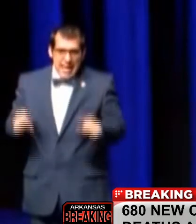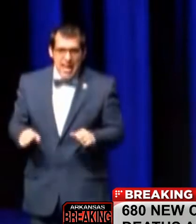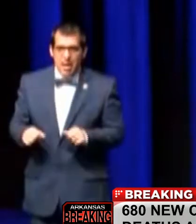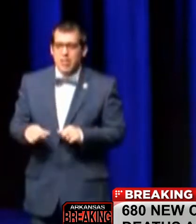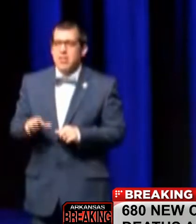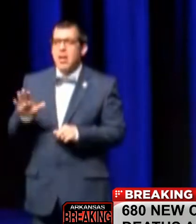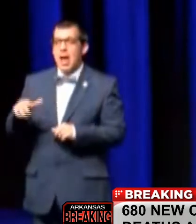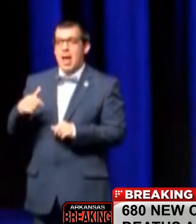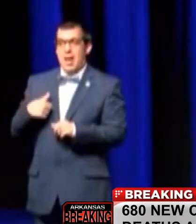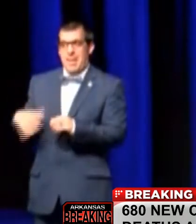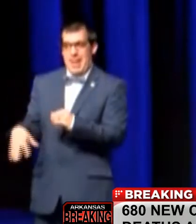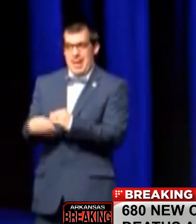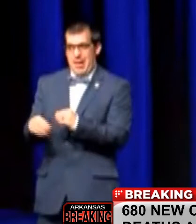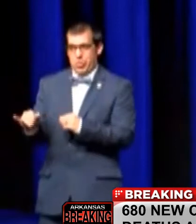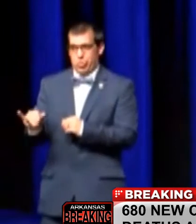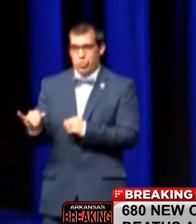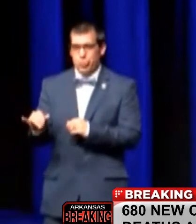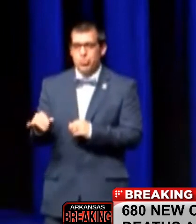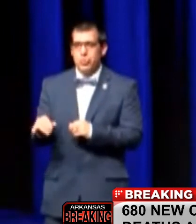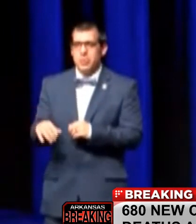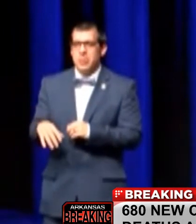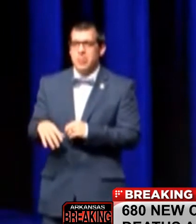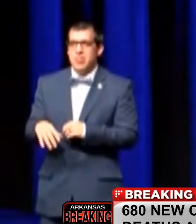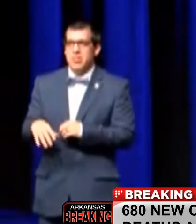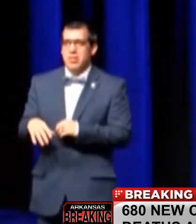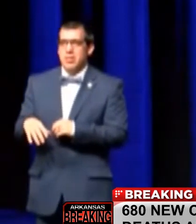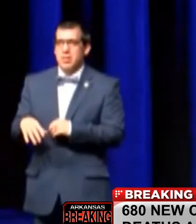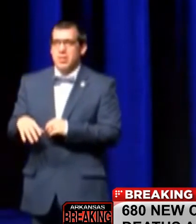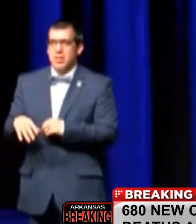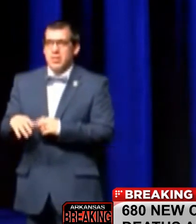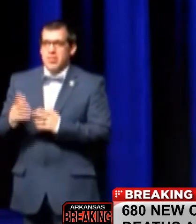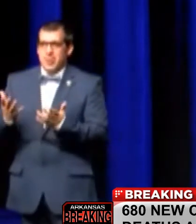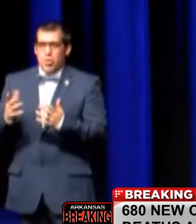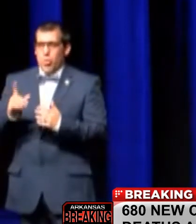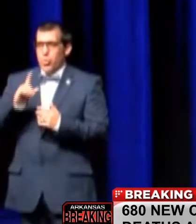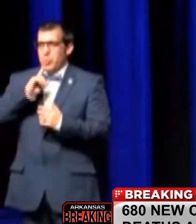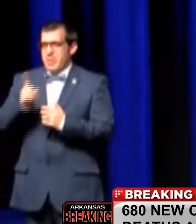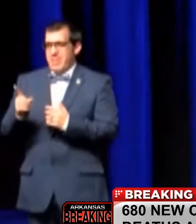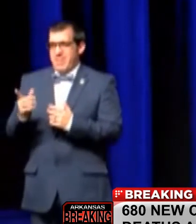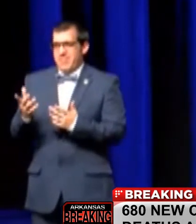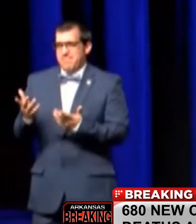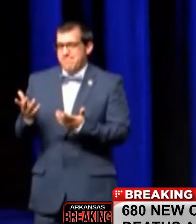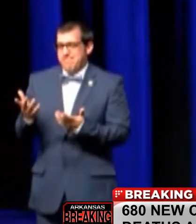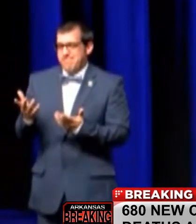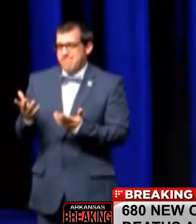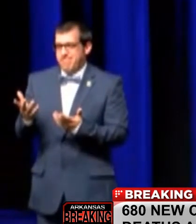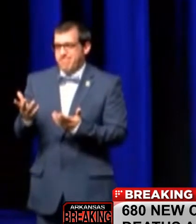will add that there's not really an option to